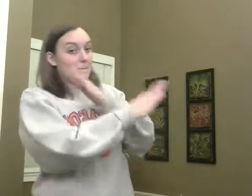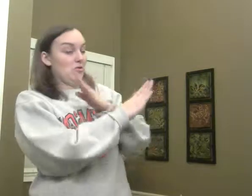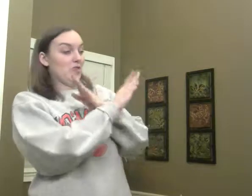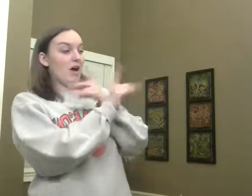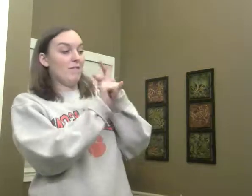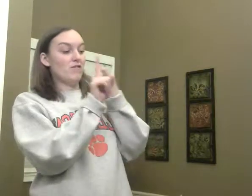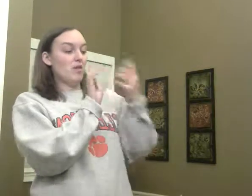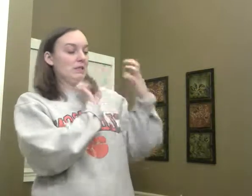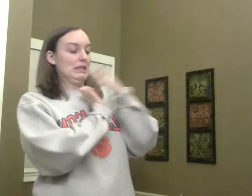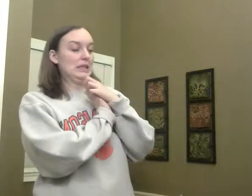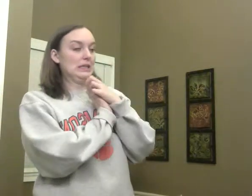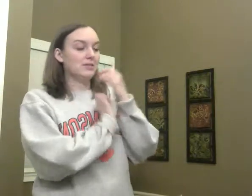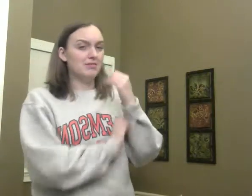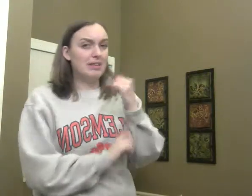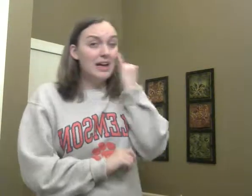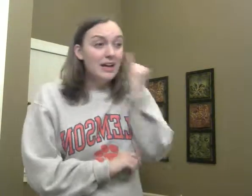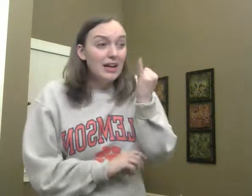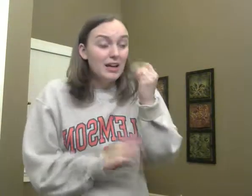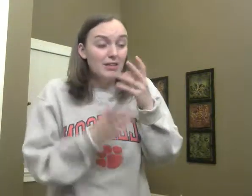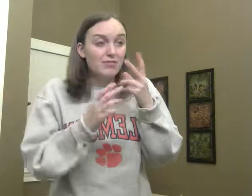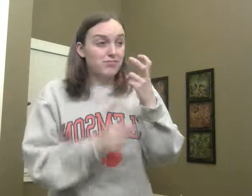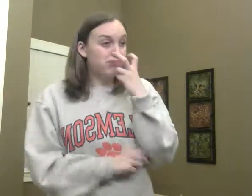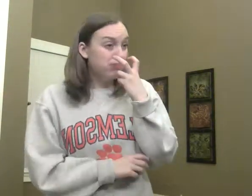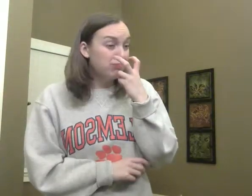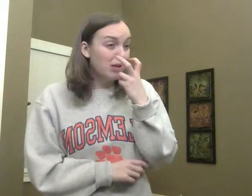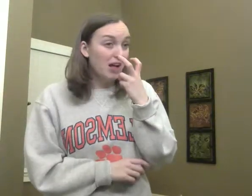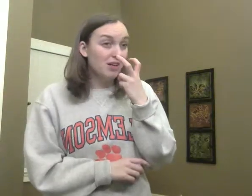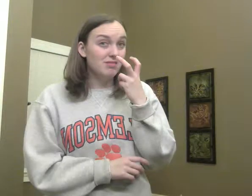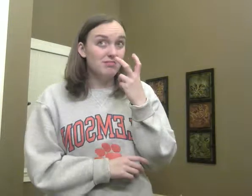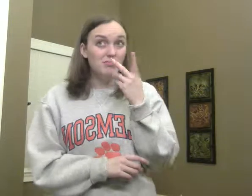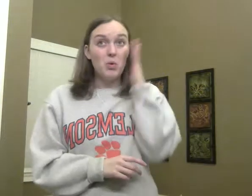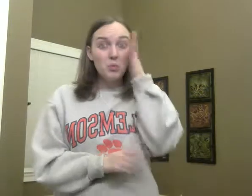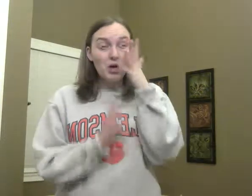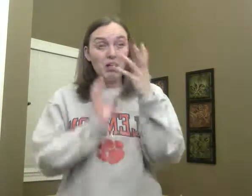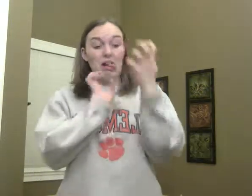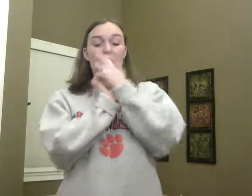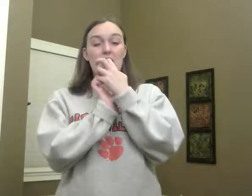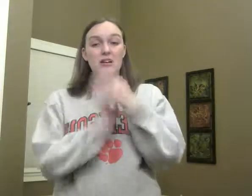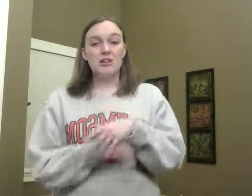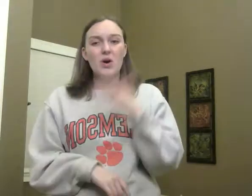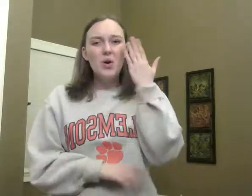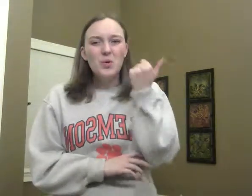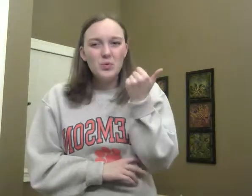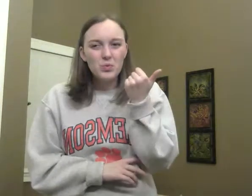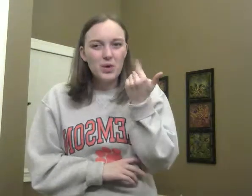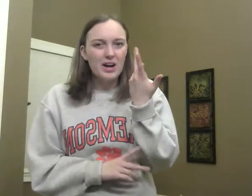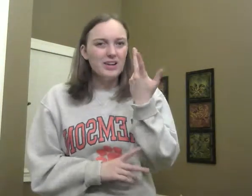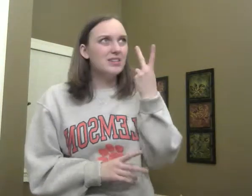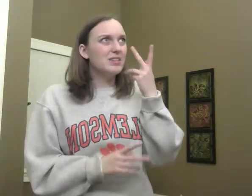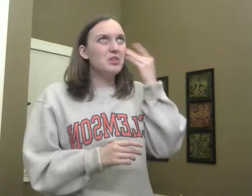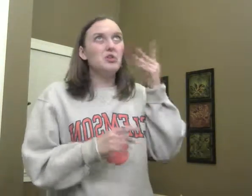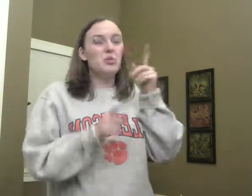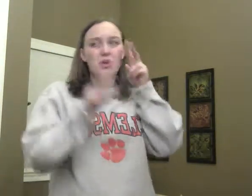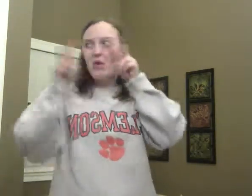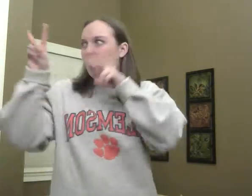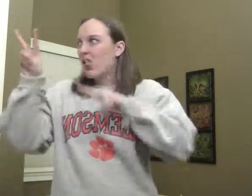their vision, they'd probably become prey because they wouldn't know where they were, and they might come into